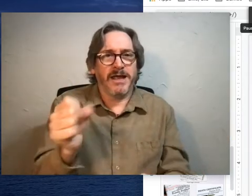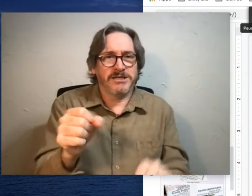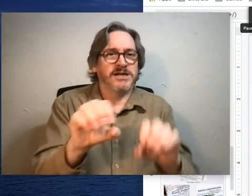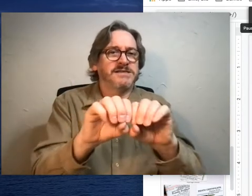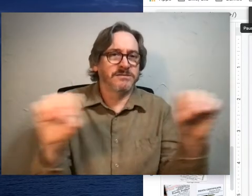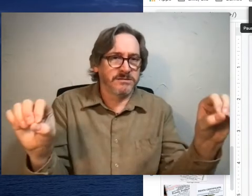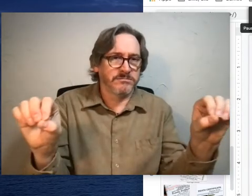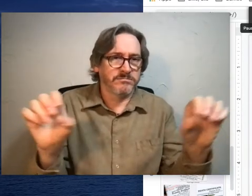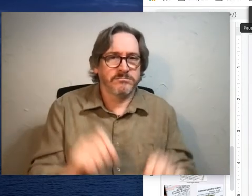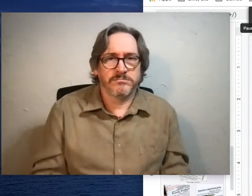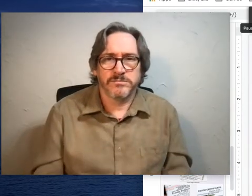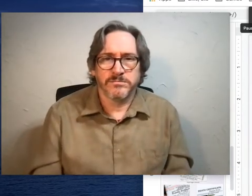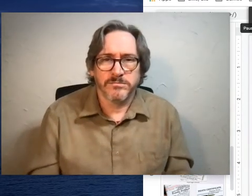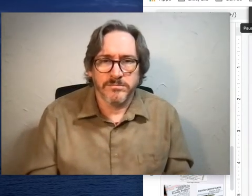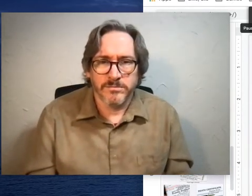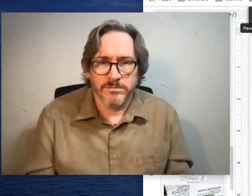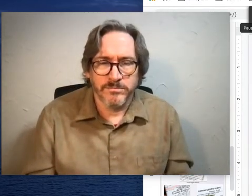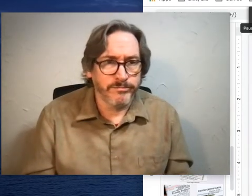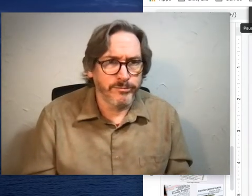Diploma. HS.